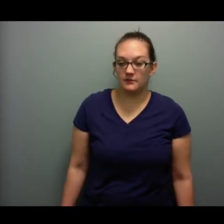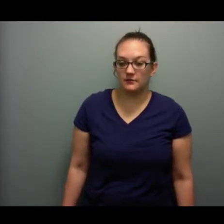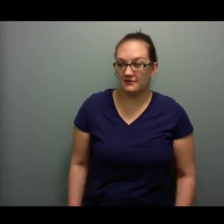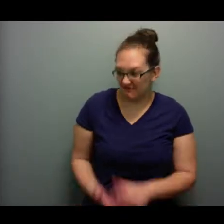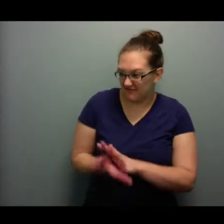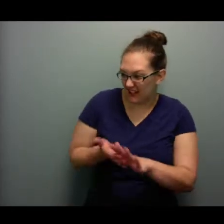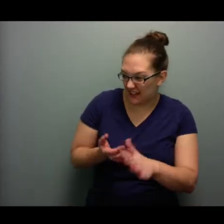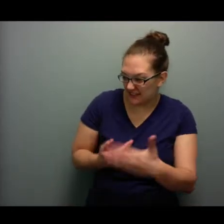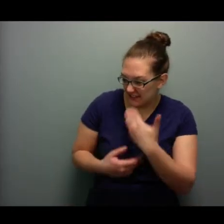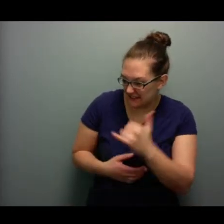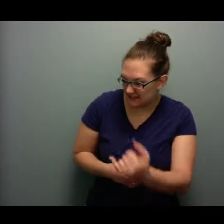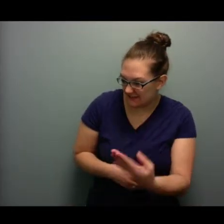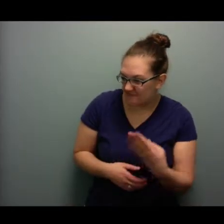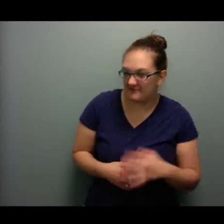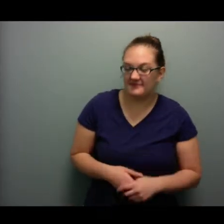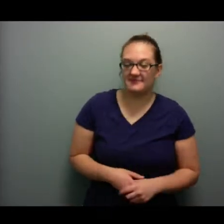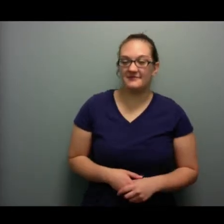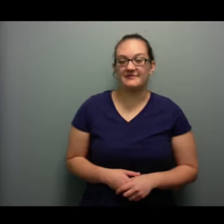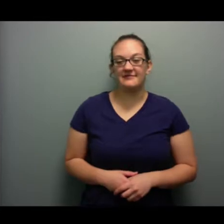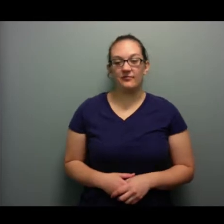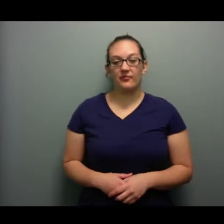Nice.